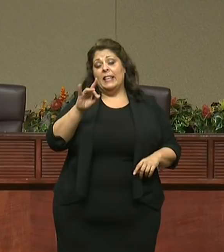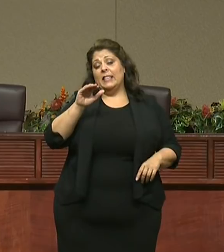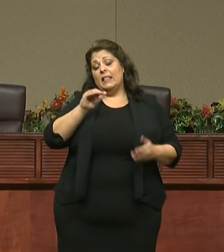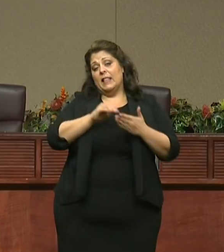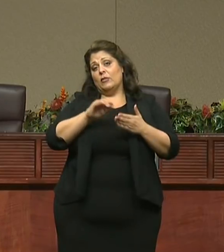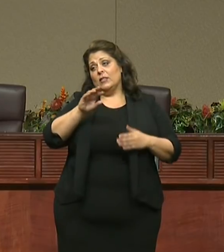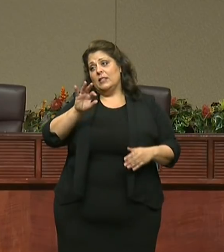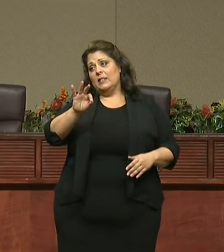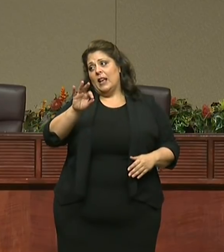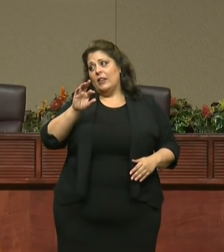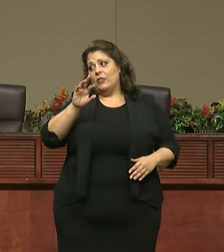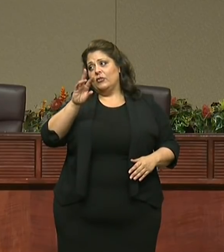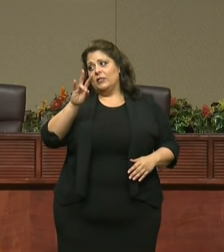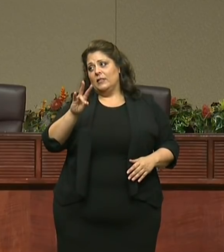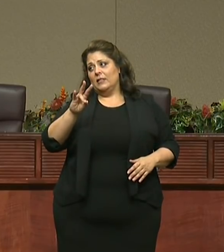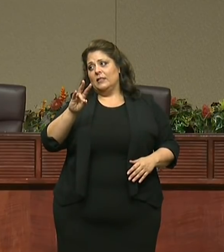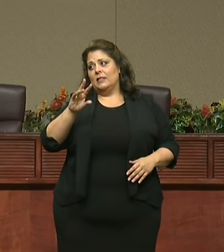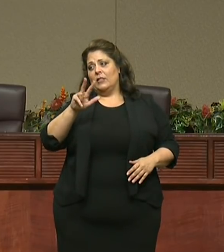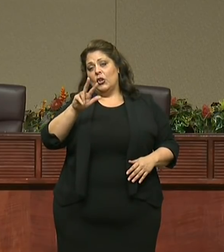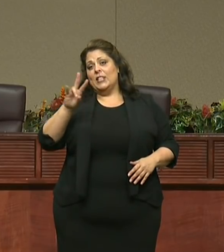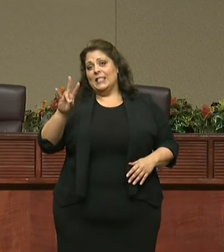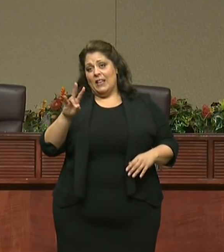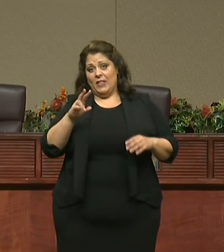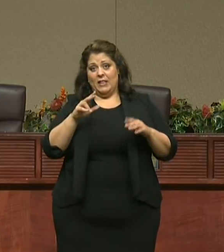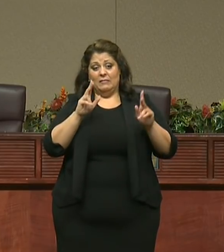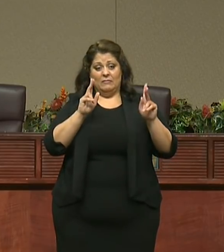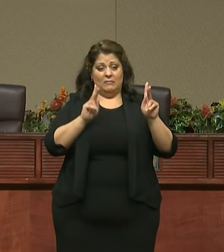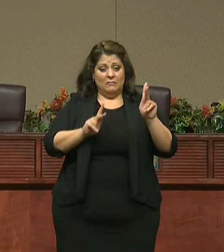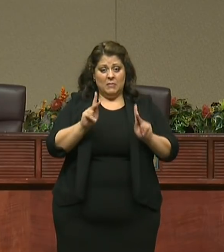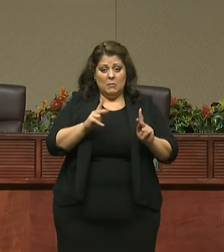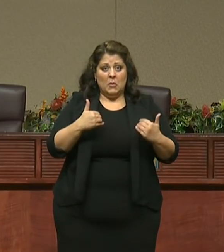18,937 positive cases for a cumulative